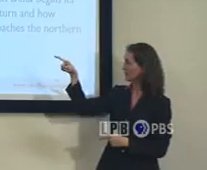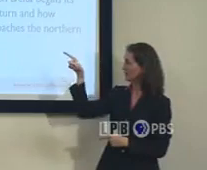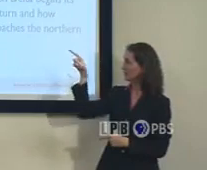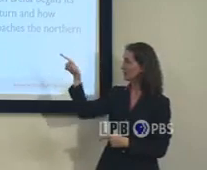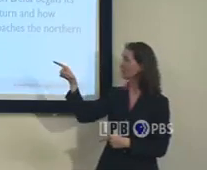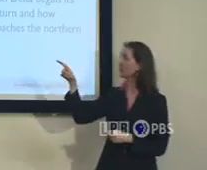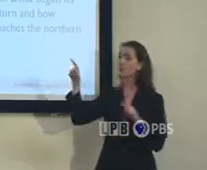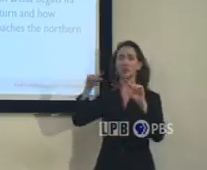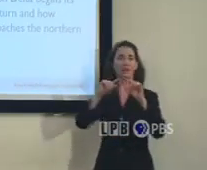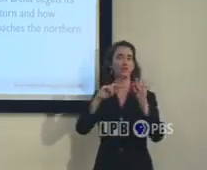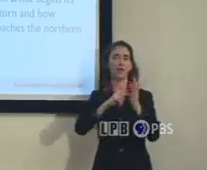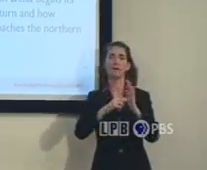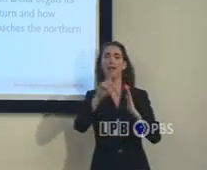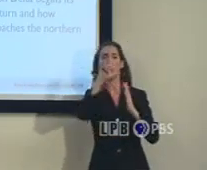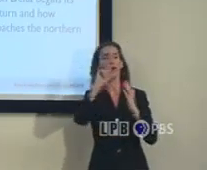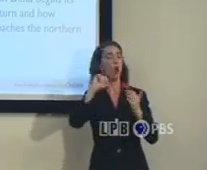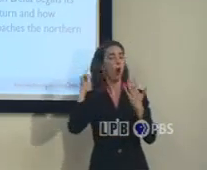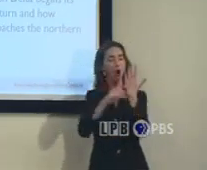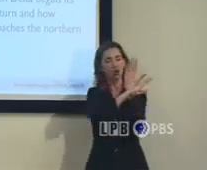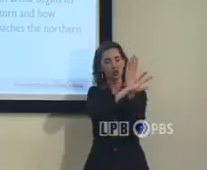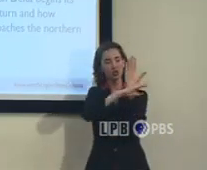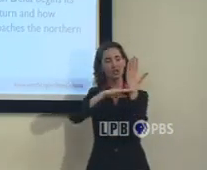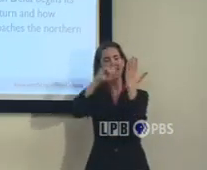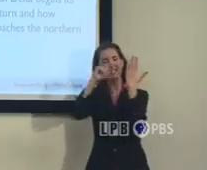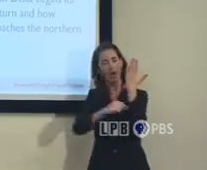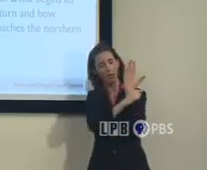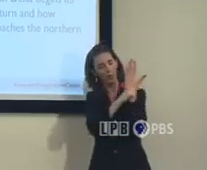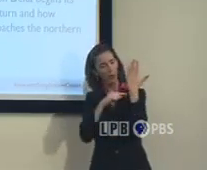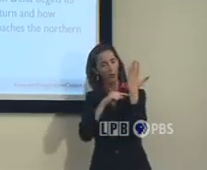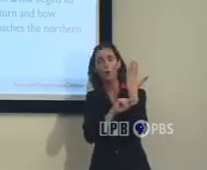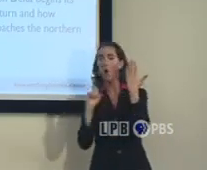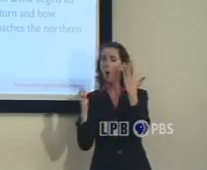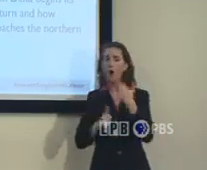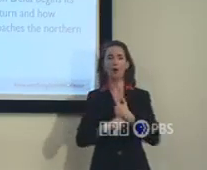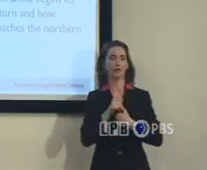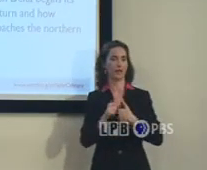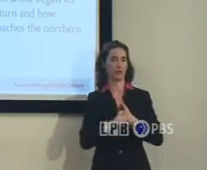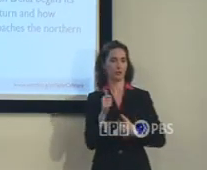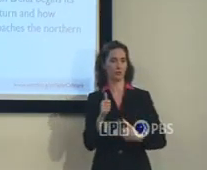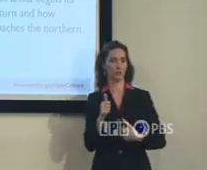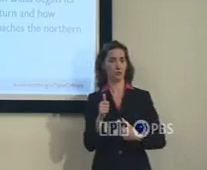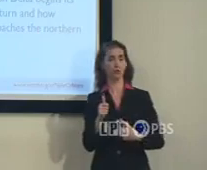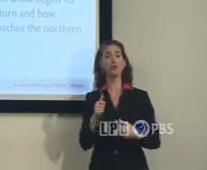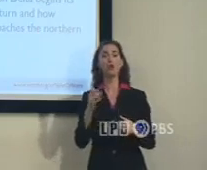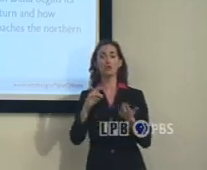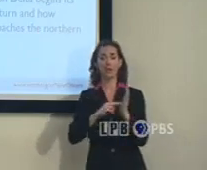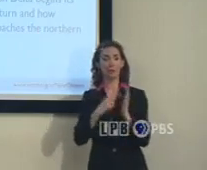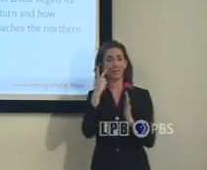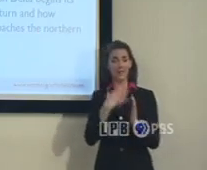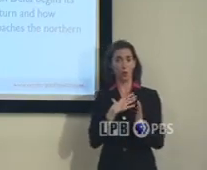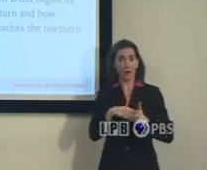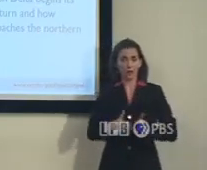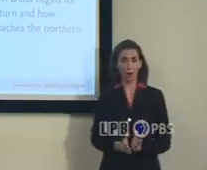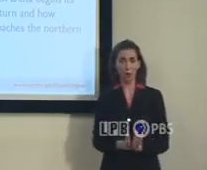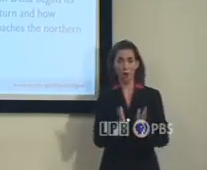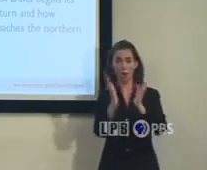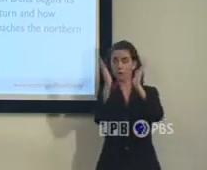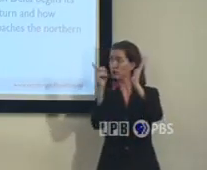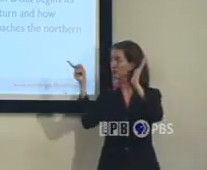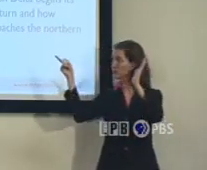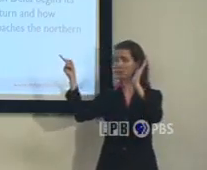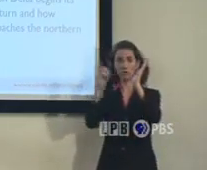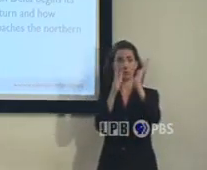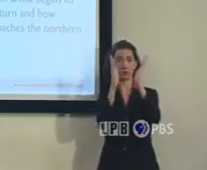the entire Louisiana coastline, you are at risk. And you do not have to be inside the cone to see those impacts. The possibility